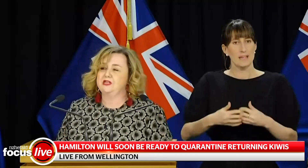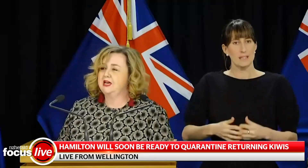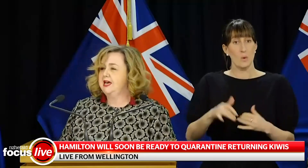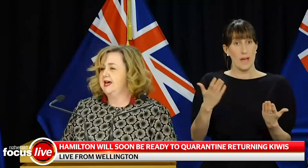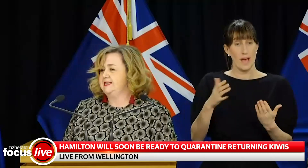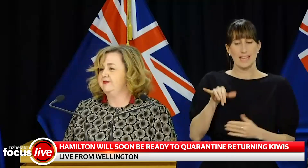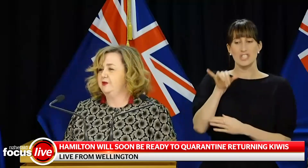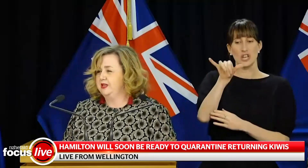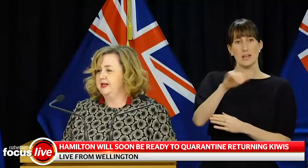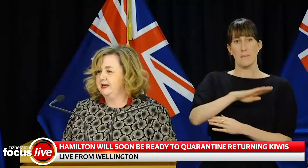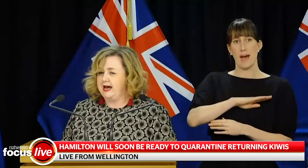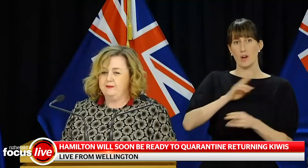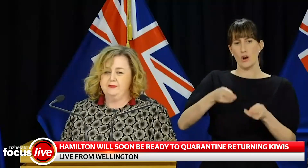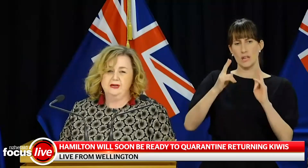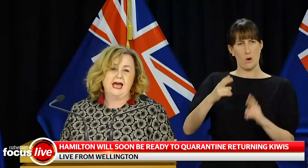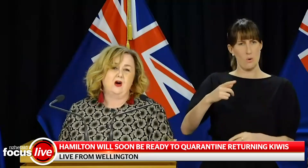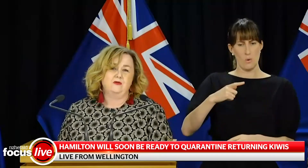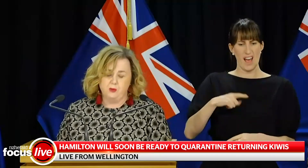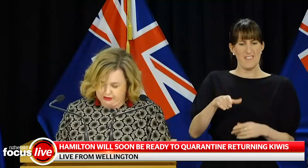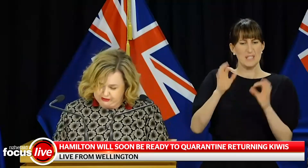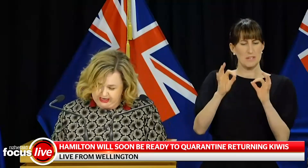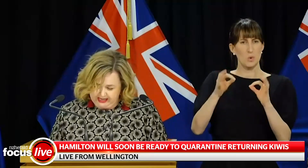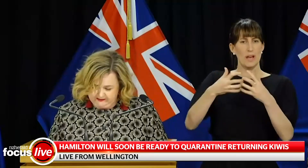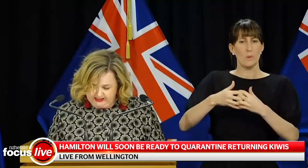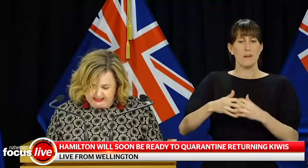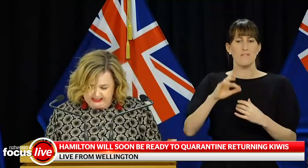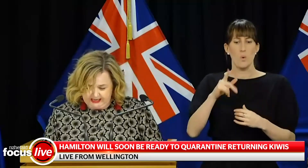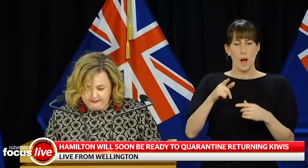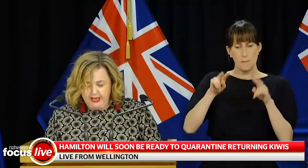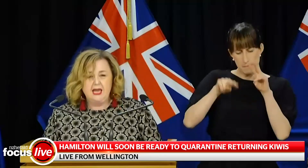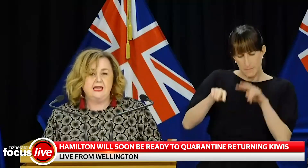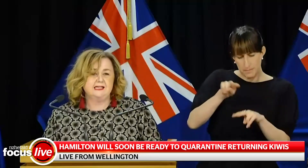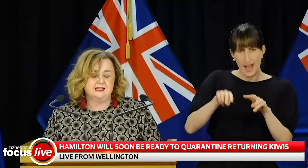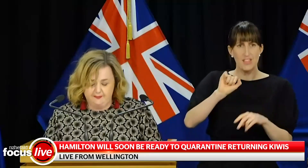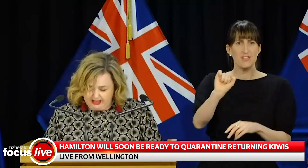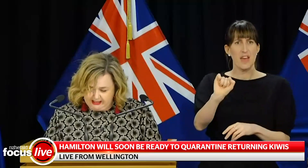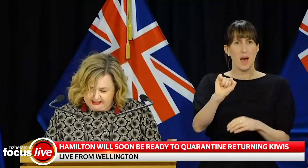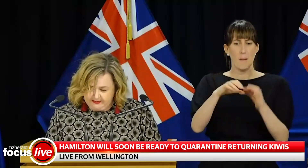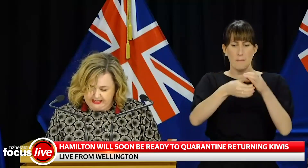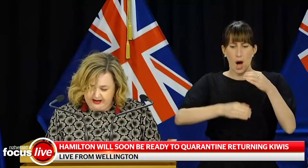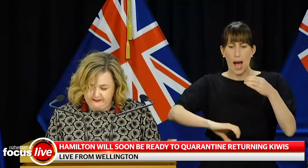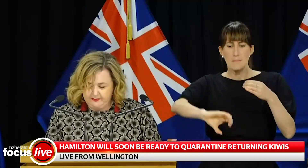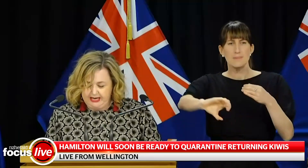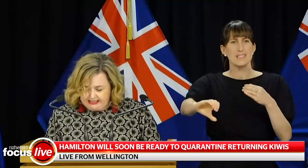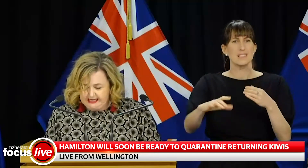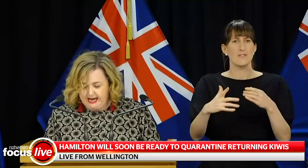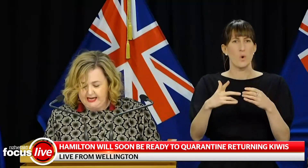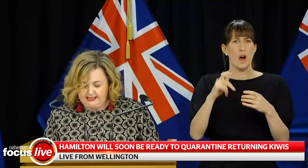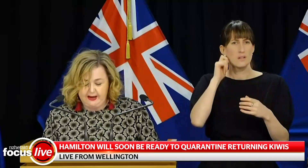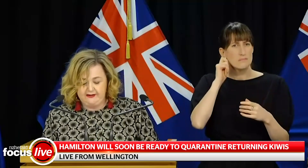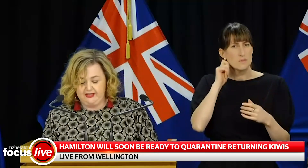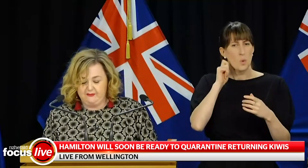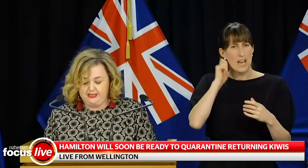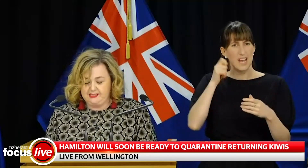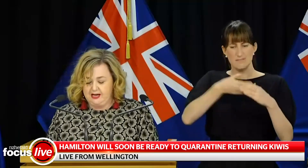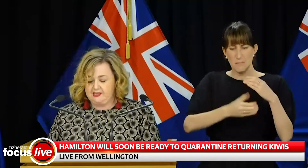from COVID as a further layer of monitoring at the facility. And this is a method that is being developed by ESR